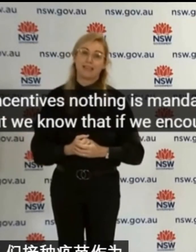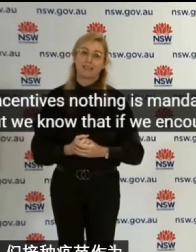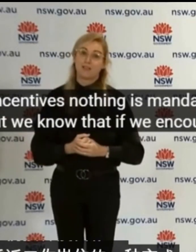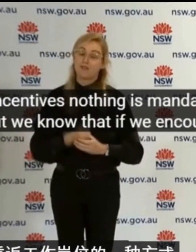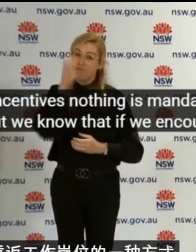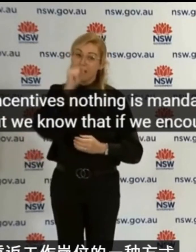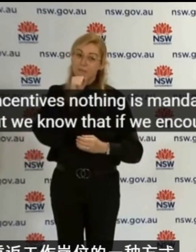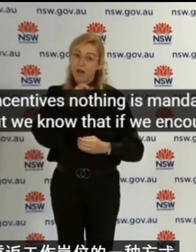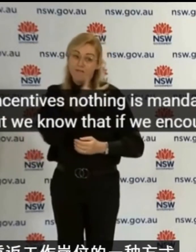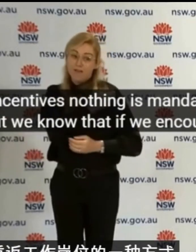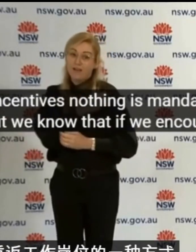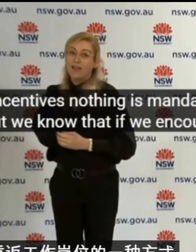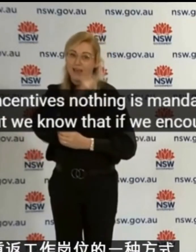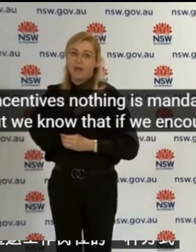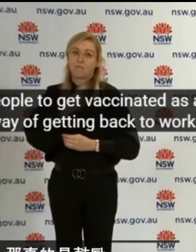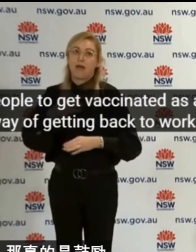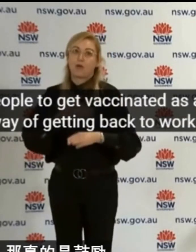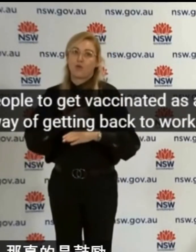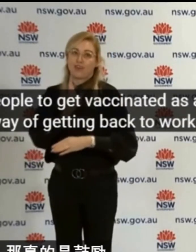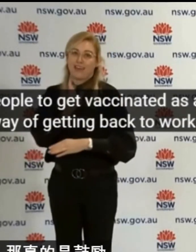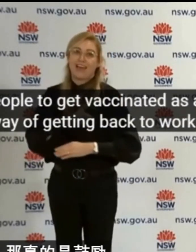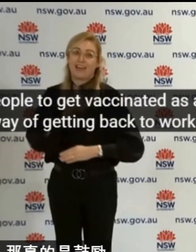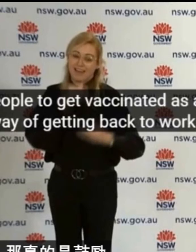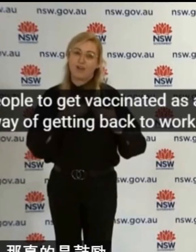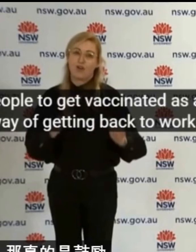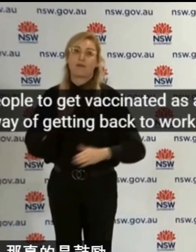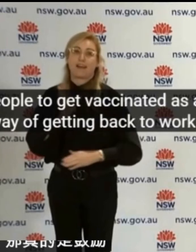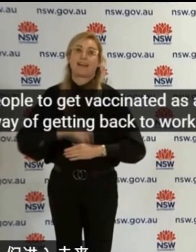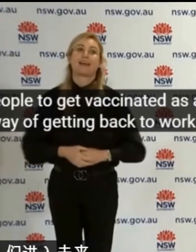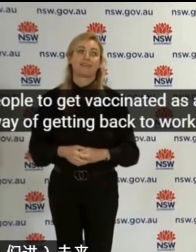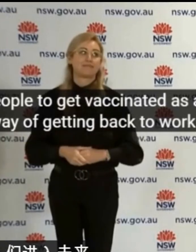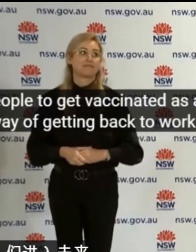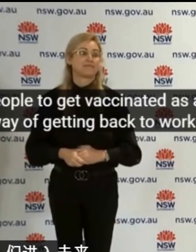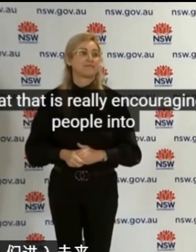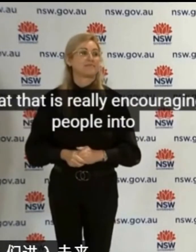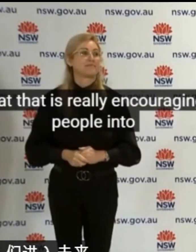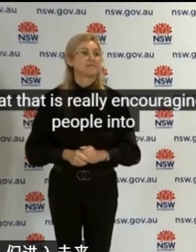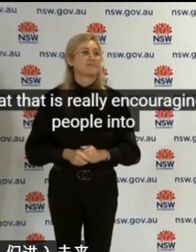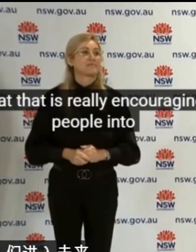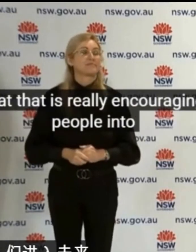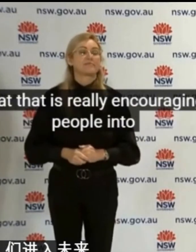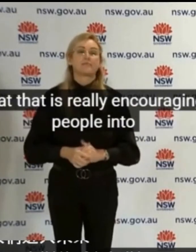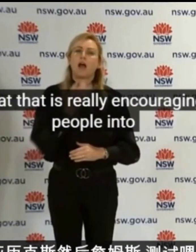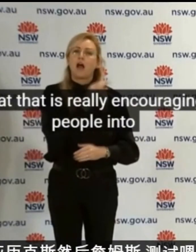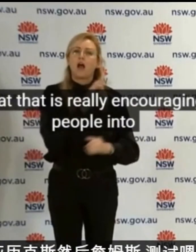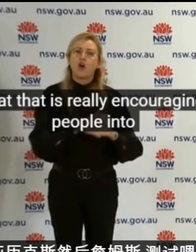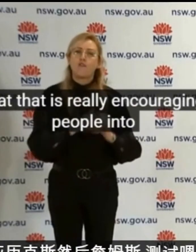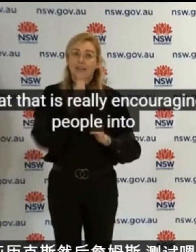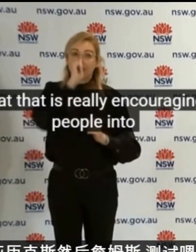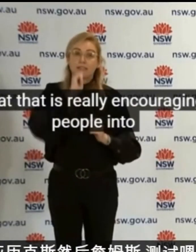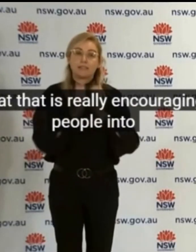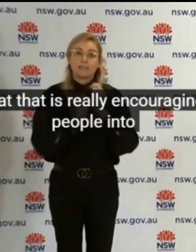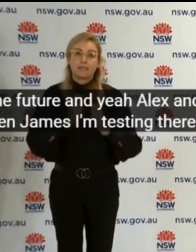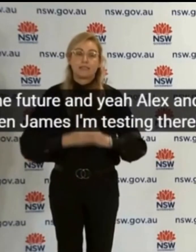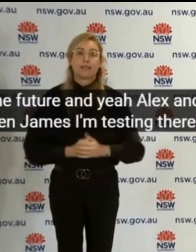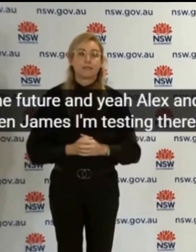work, that is really encouraging people into the future. Premier. Alex and then James. On testing, there's an exposure site